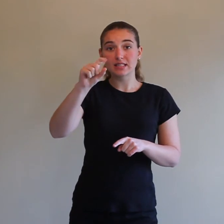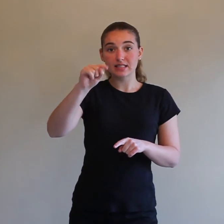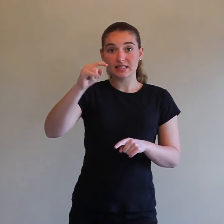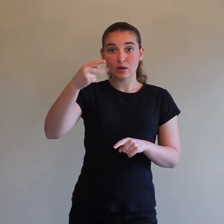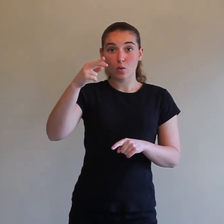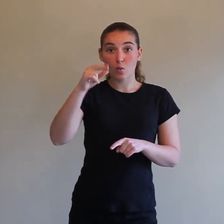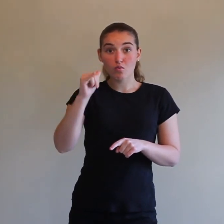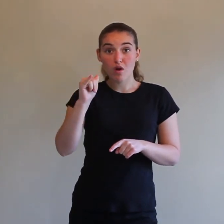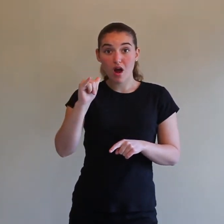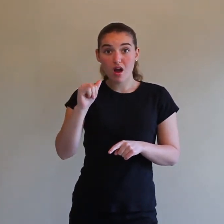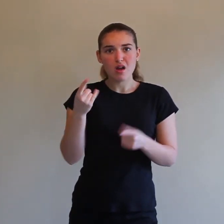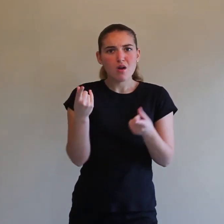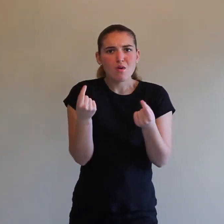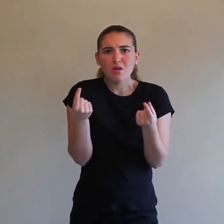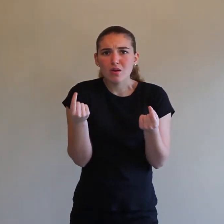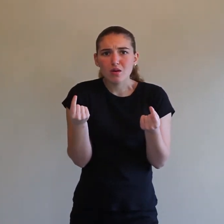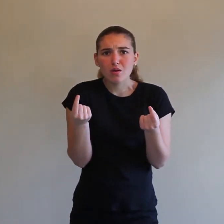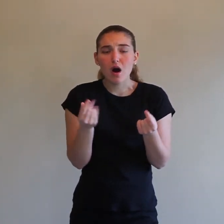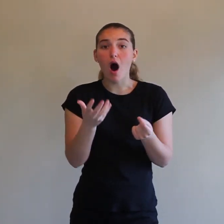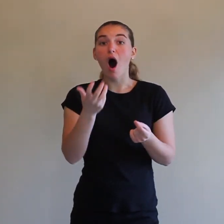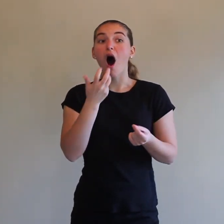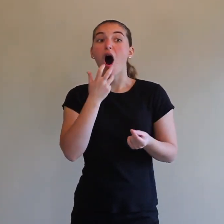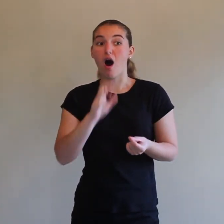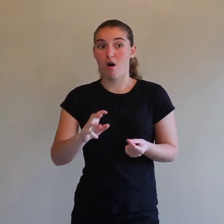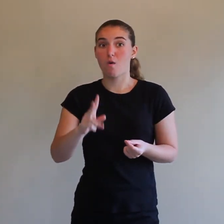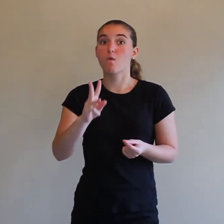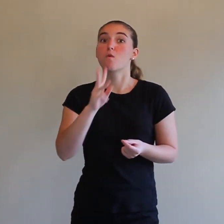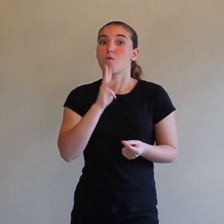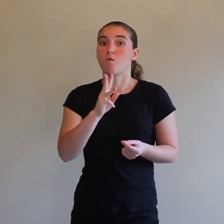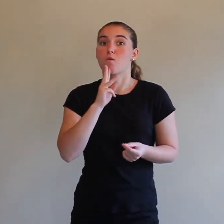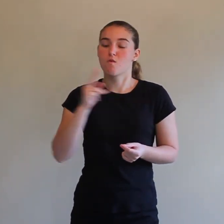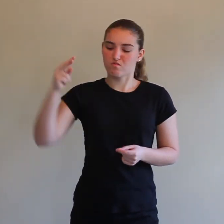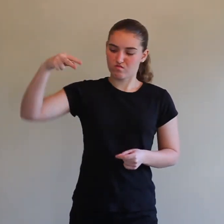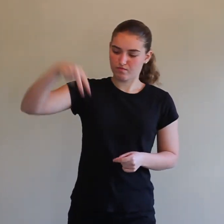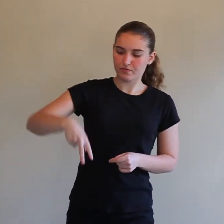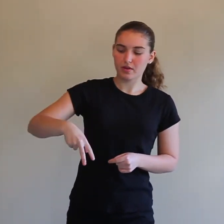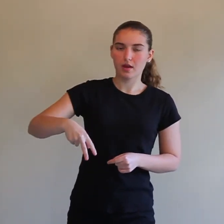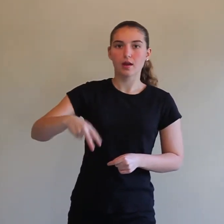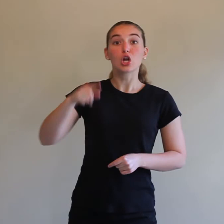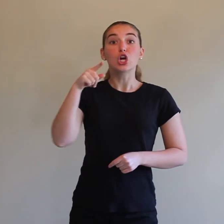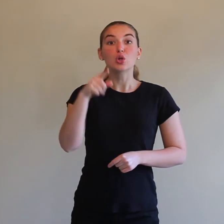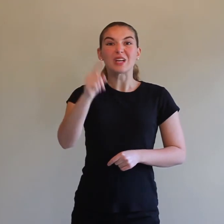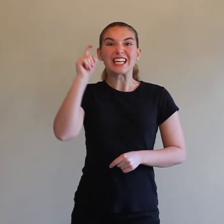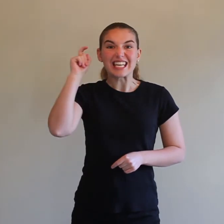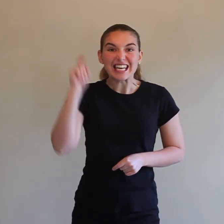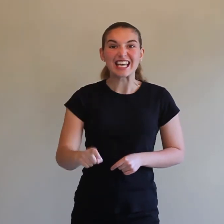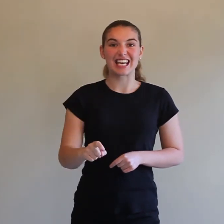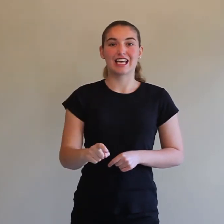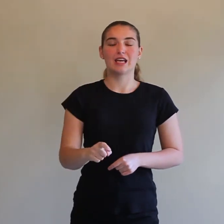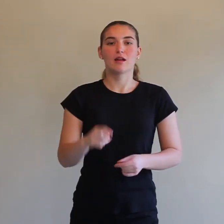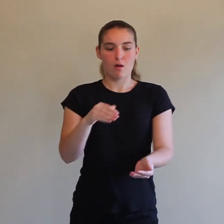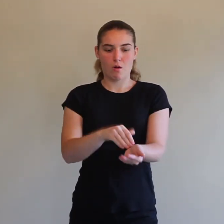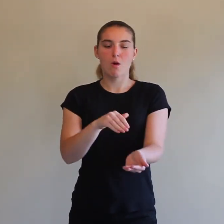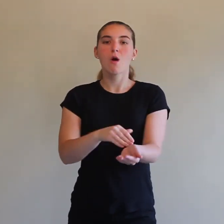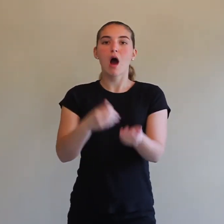with the hottest water that you can stand and seek medical attention. Do not attempt to remove the